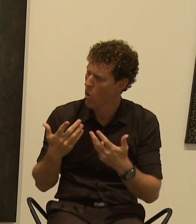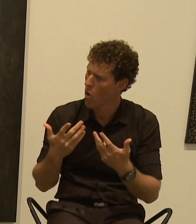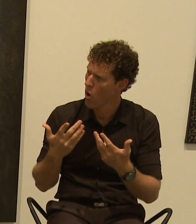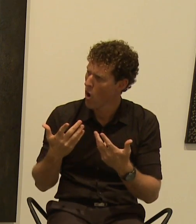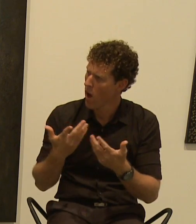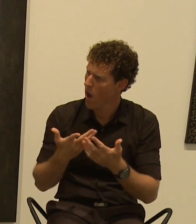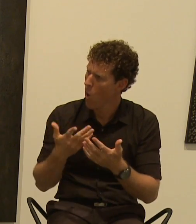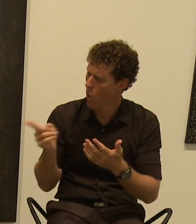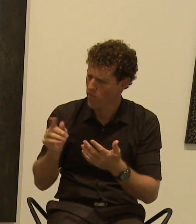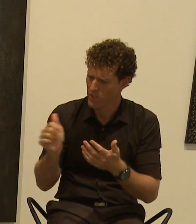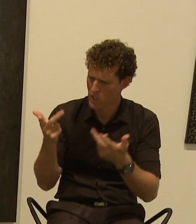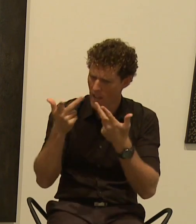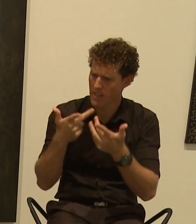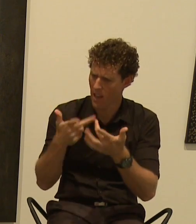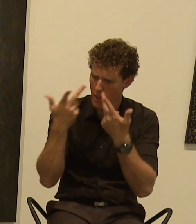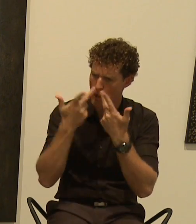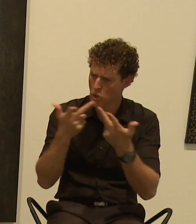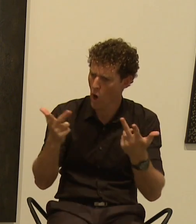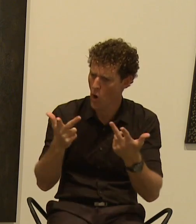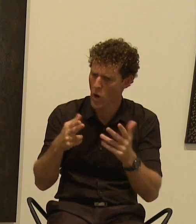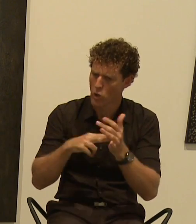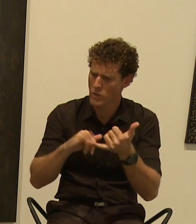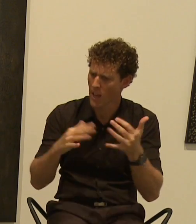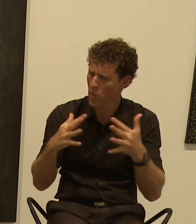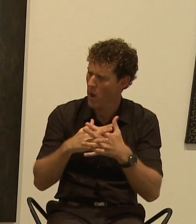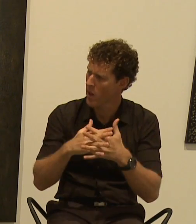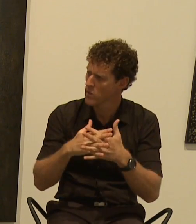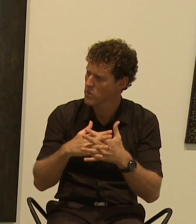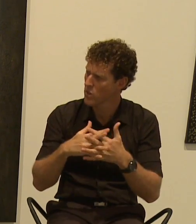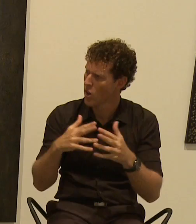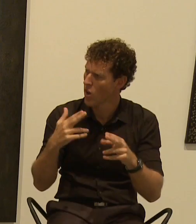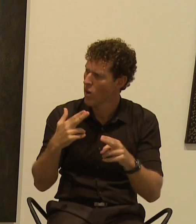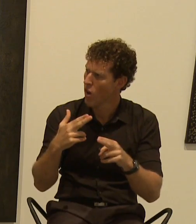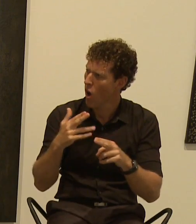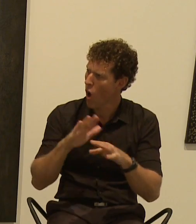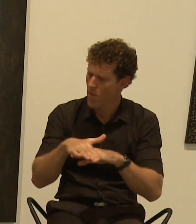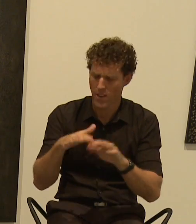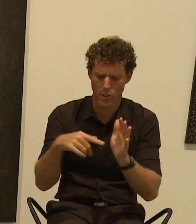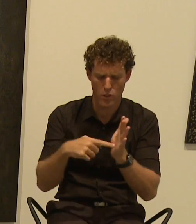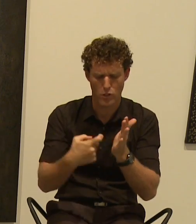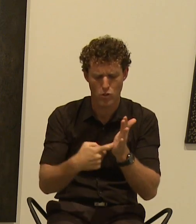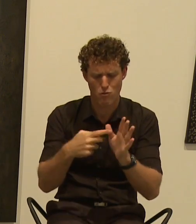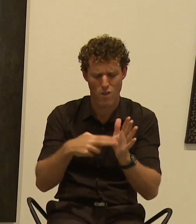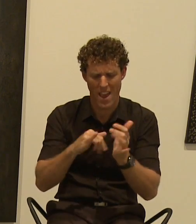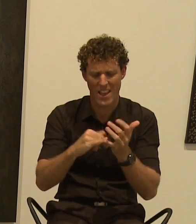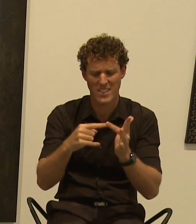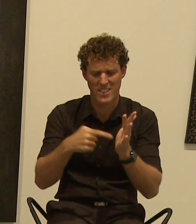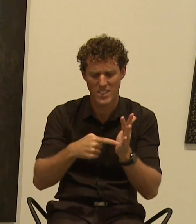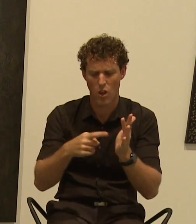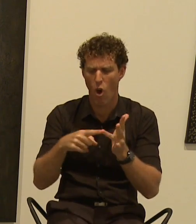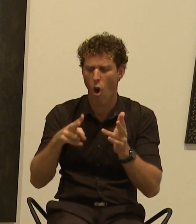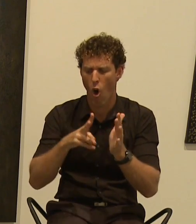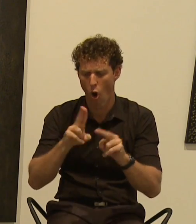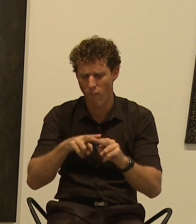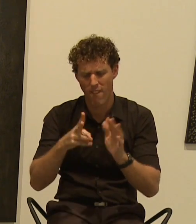had the show recently at the University of New South Wales with about the transit of Venus and the ideas of